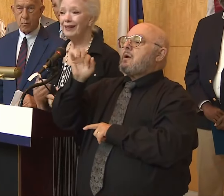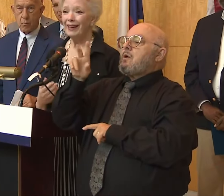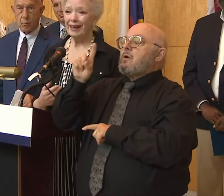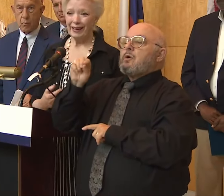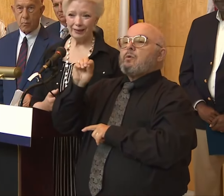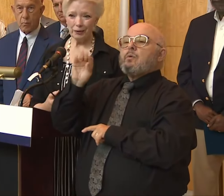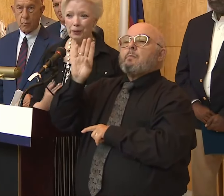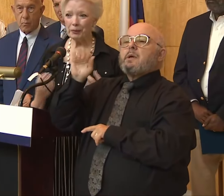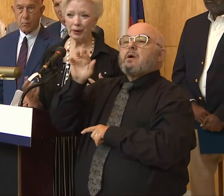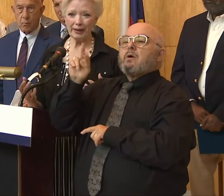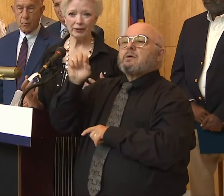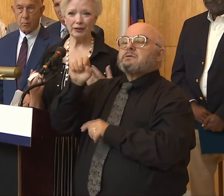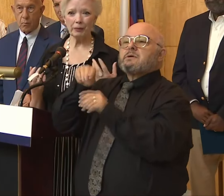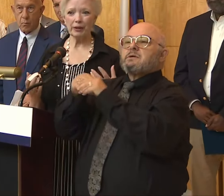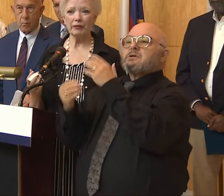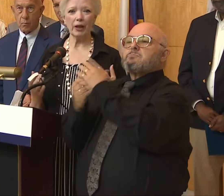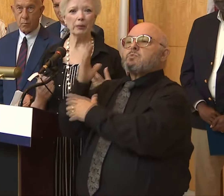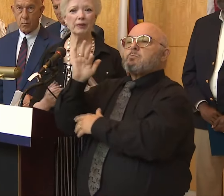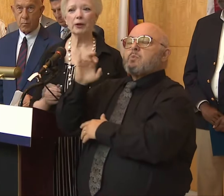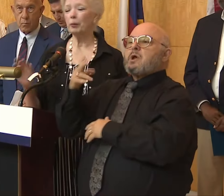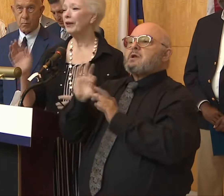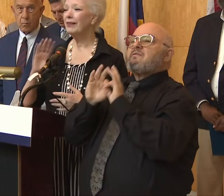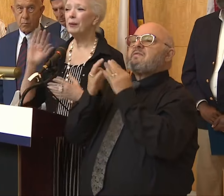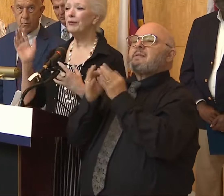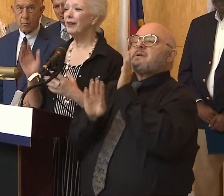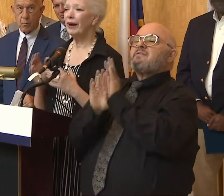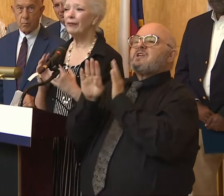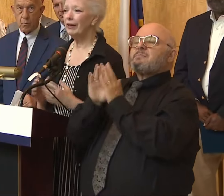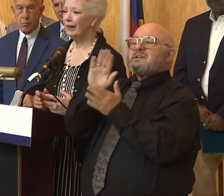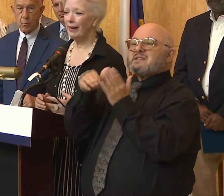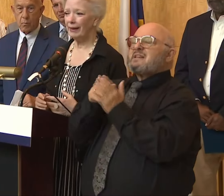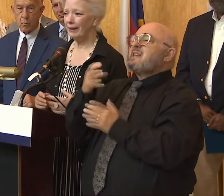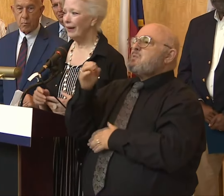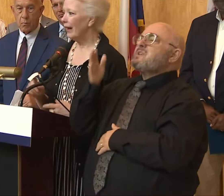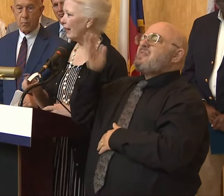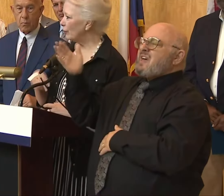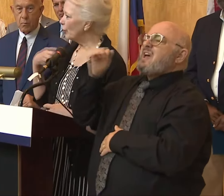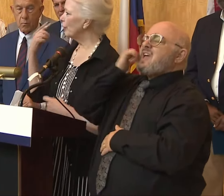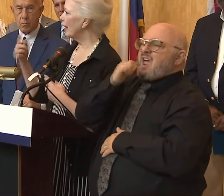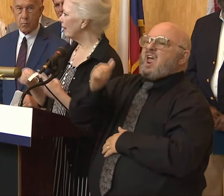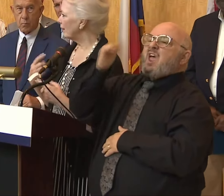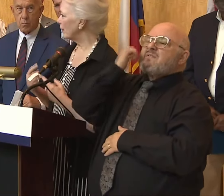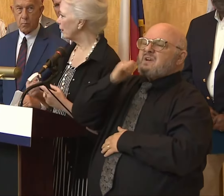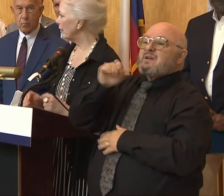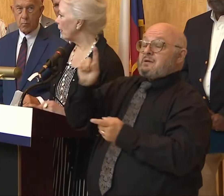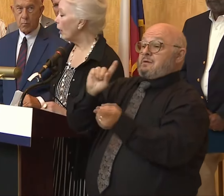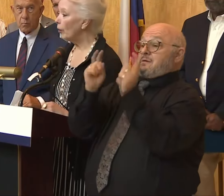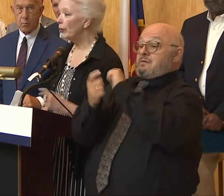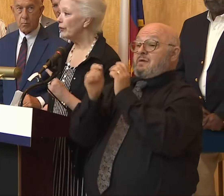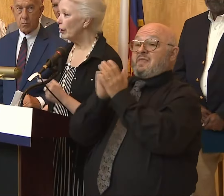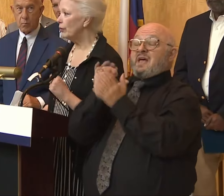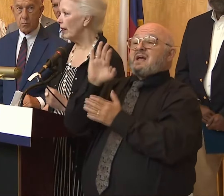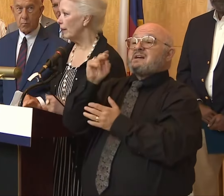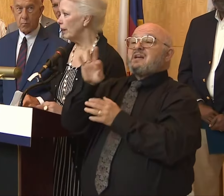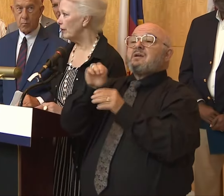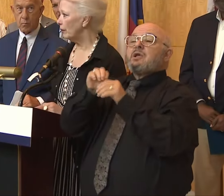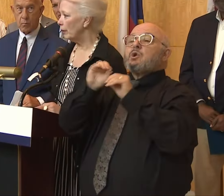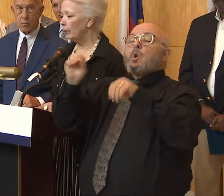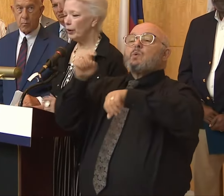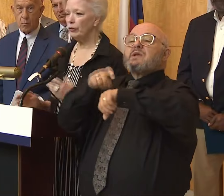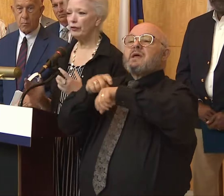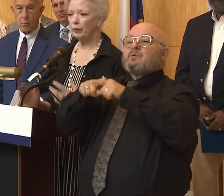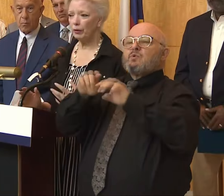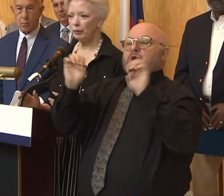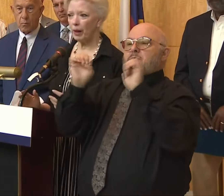out in the Spring Branch Family Development Center because he was there every day. And he turned that center in almost no time into